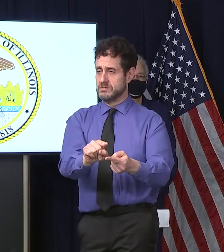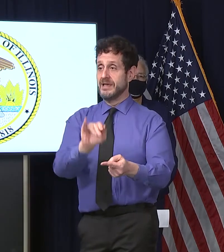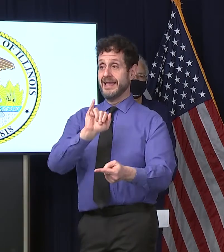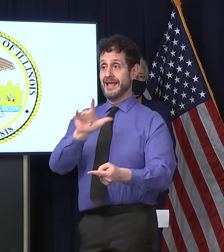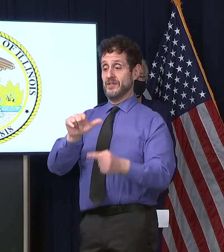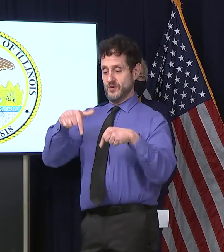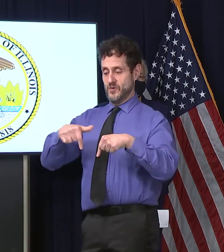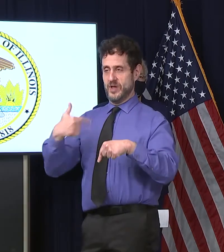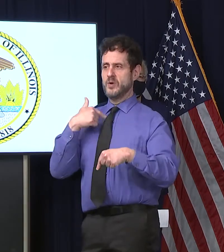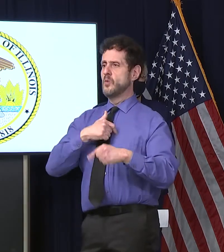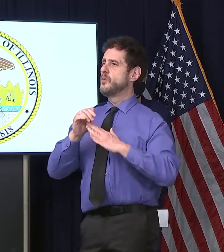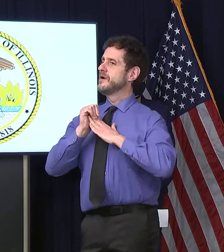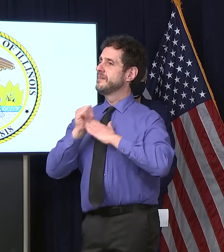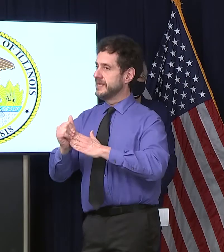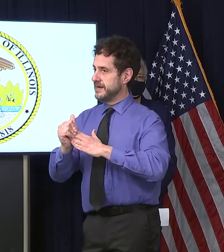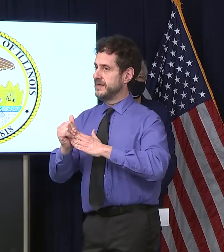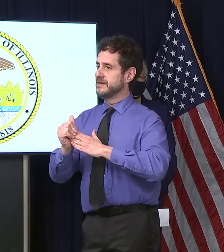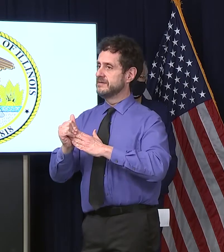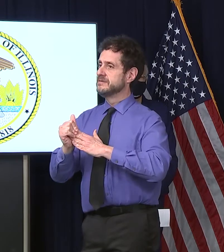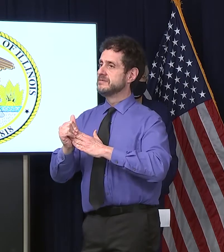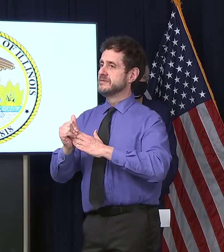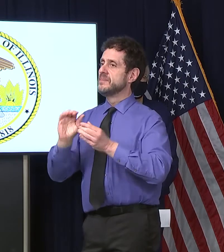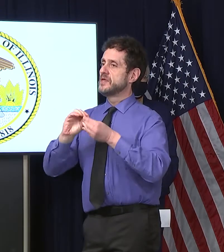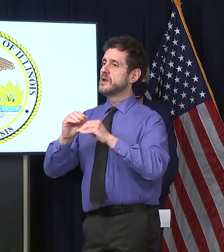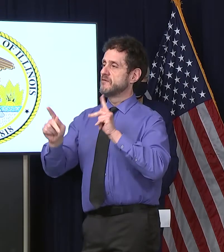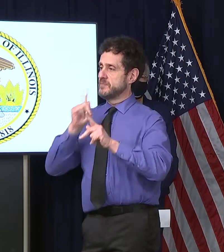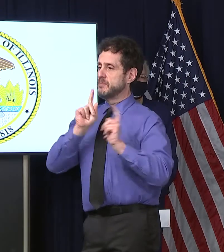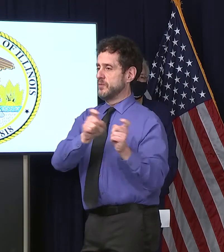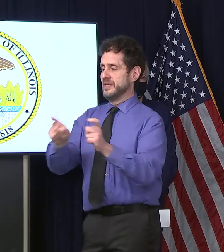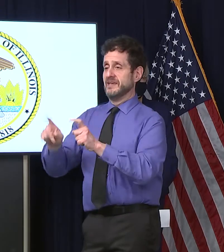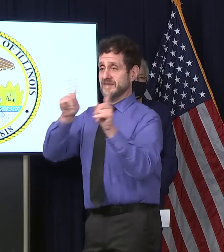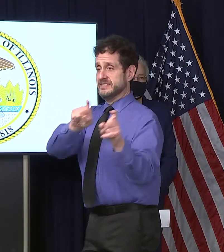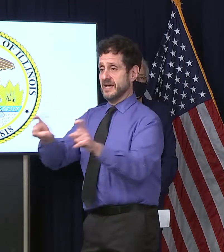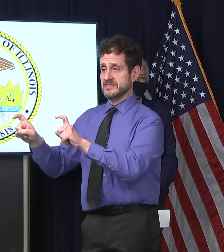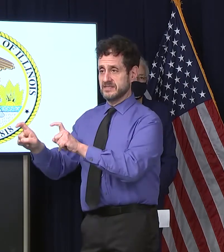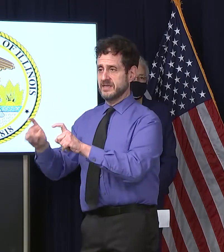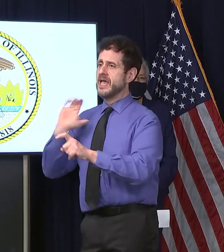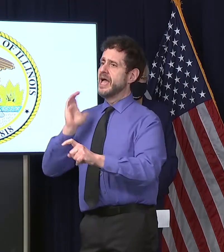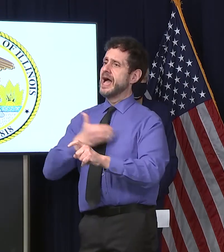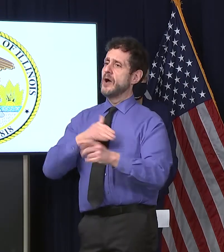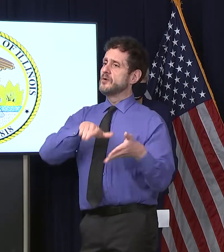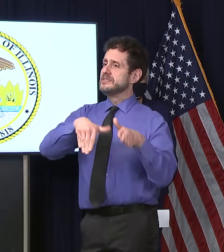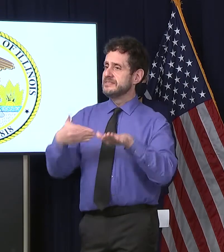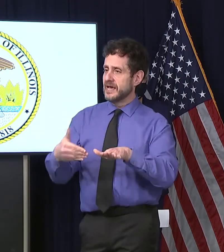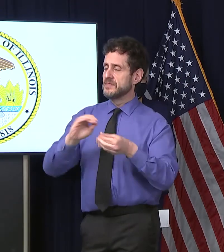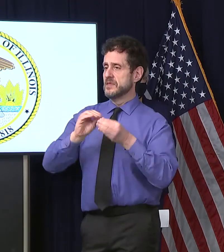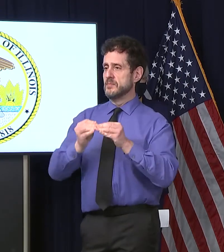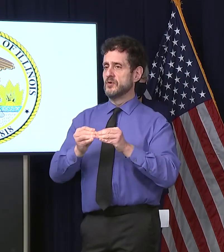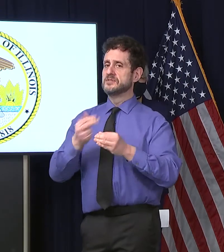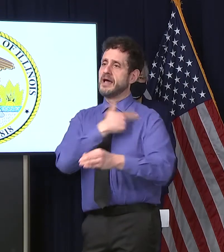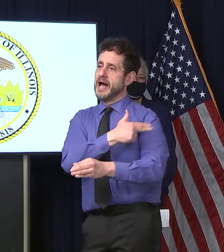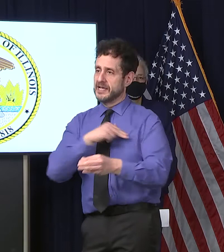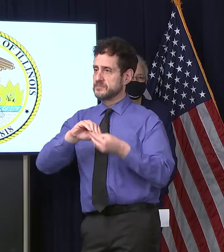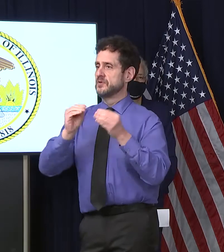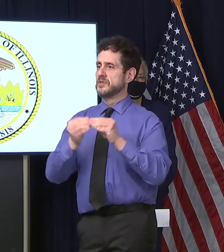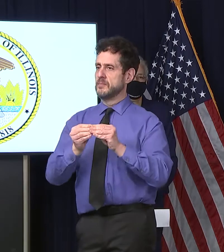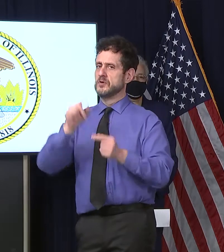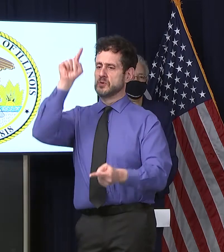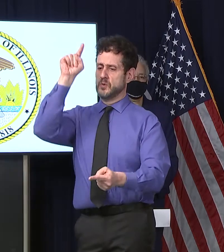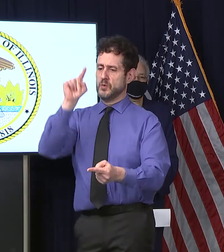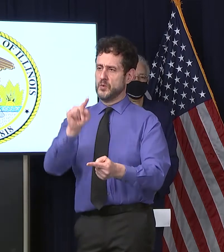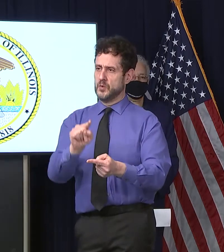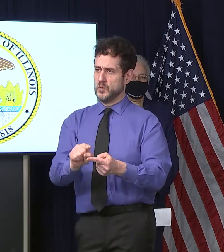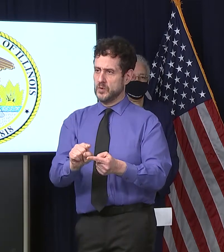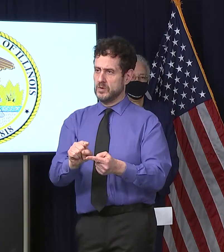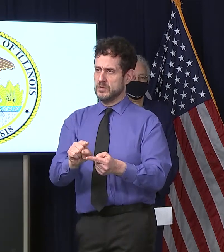in testing. Our COVID-19 metrics are near an all-time low. In just the first 5 weeks of this